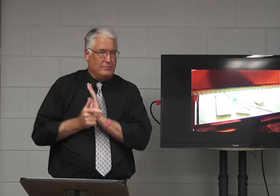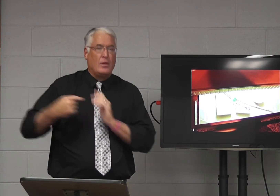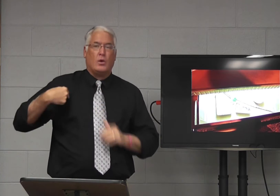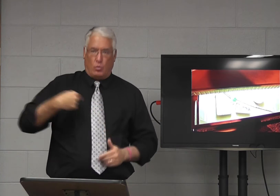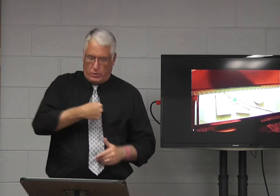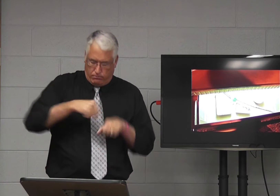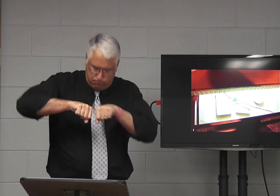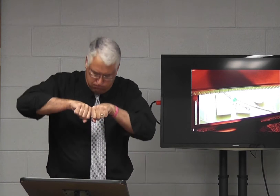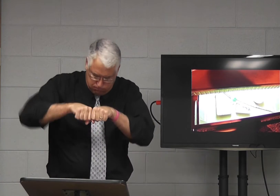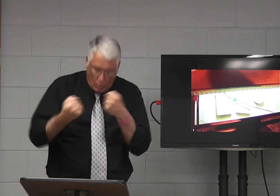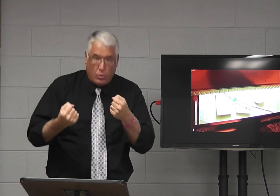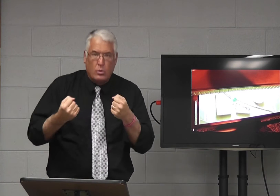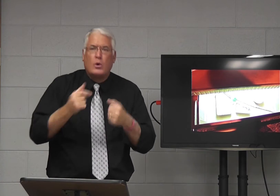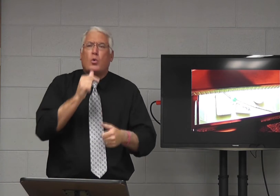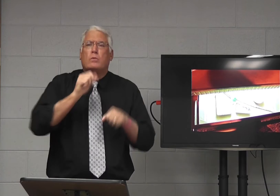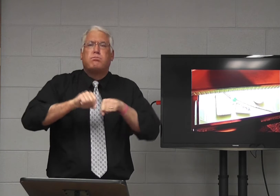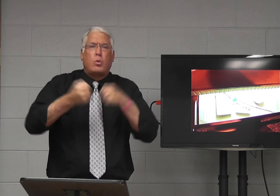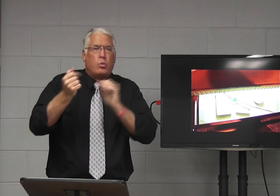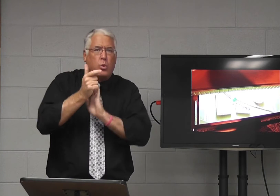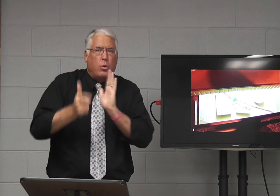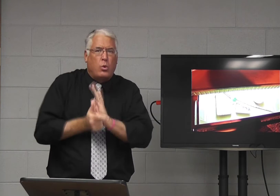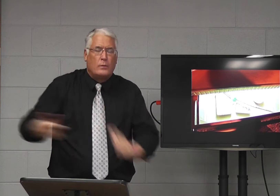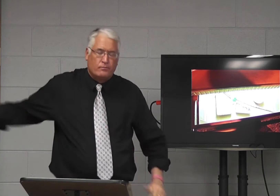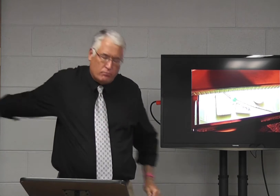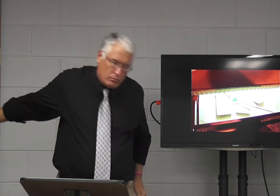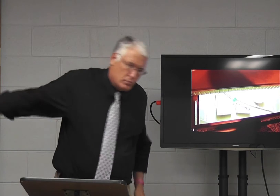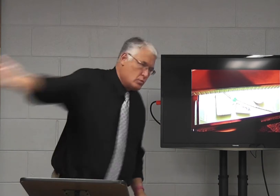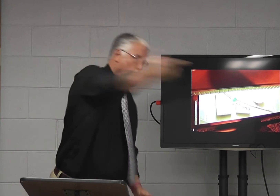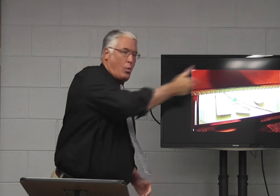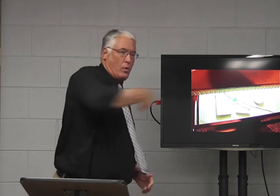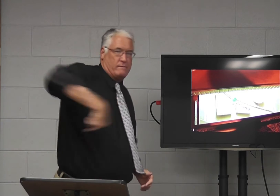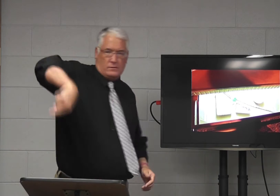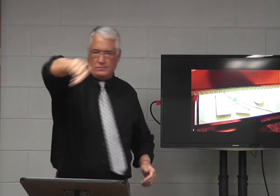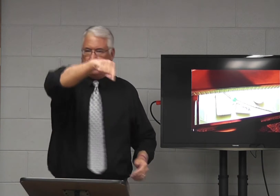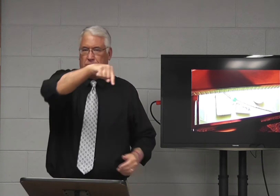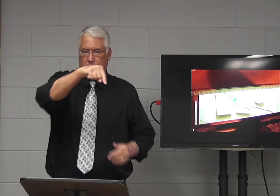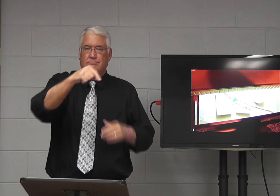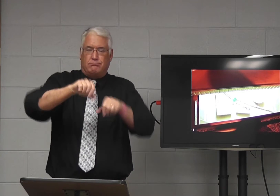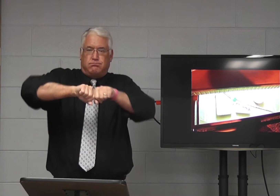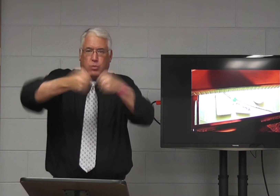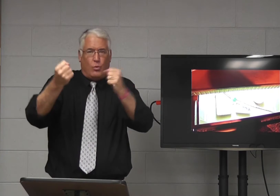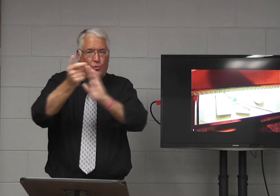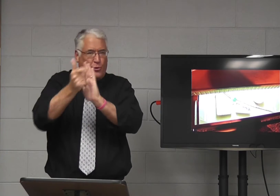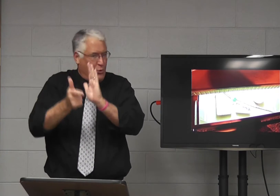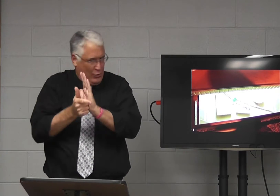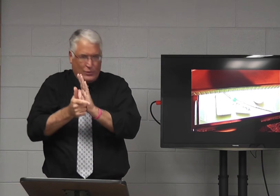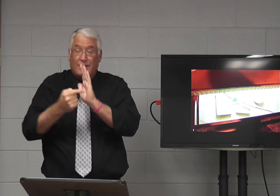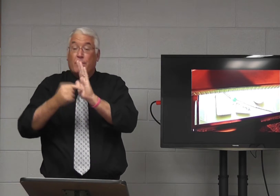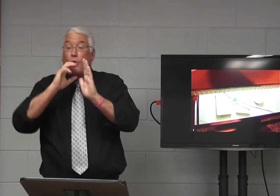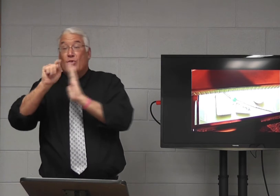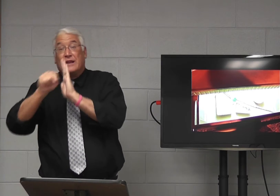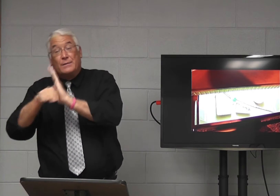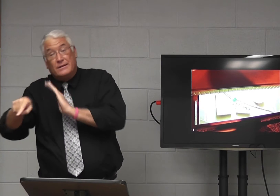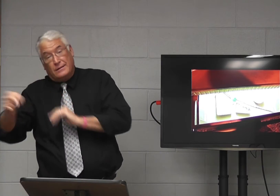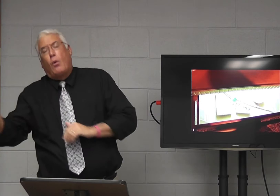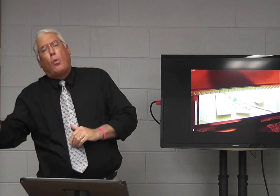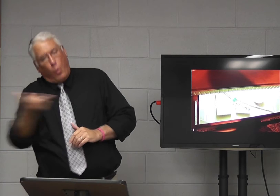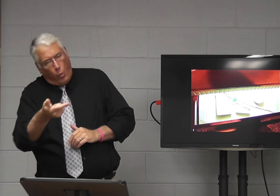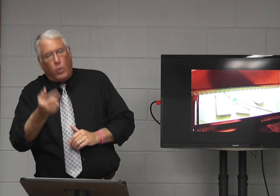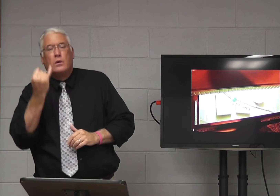law, that we had broken it. Who is we? All of us. We've broken the law in the